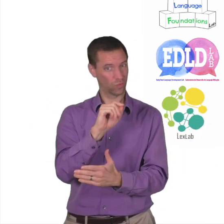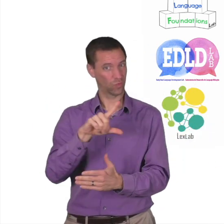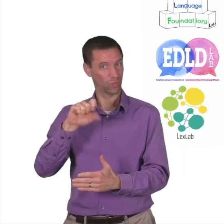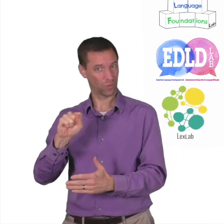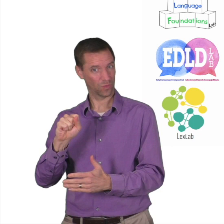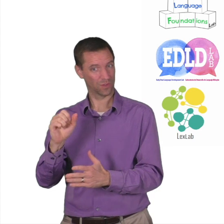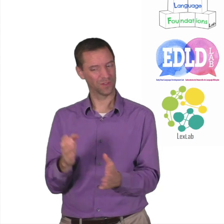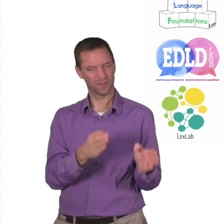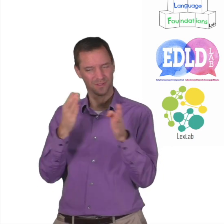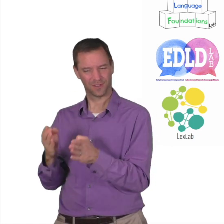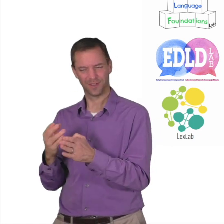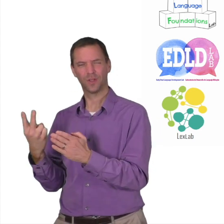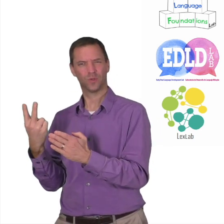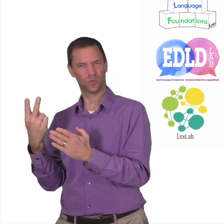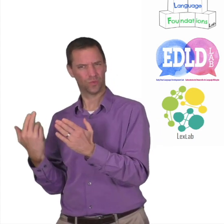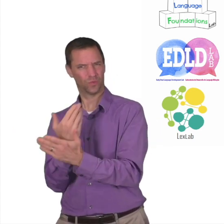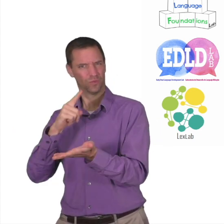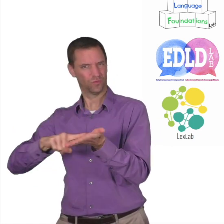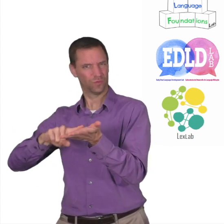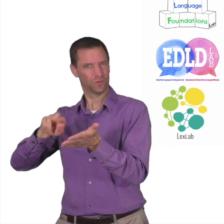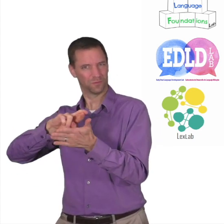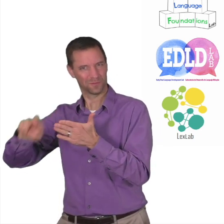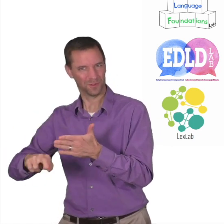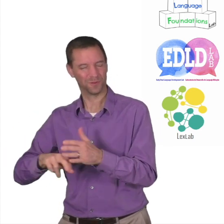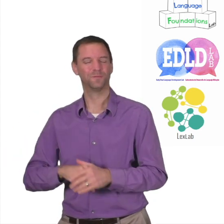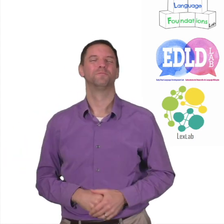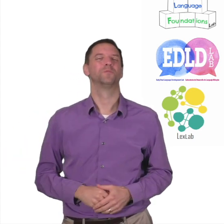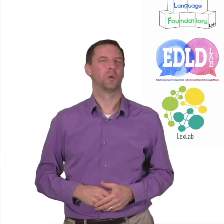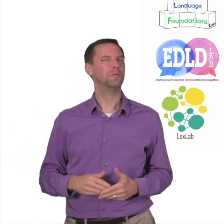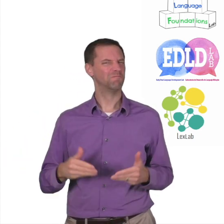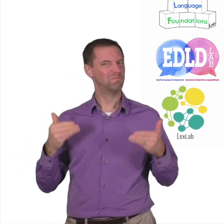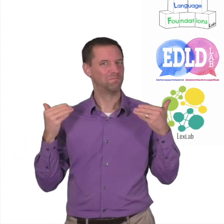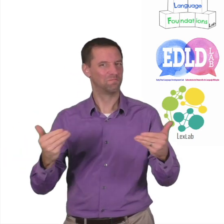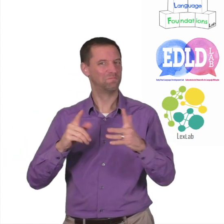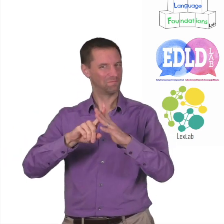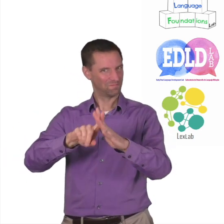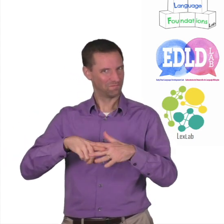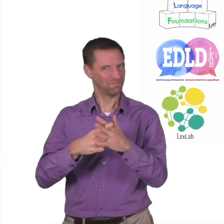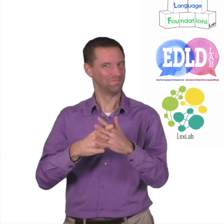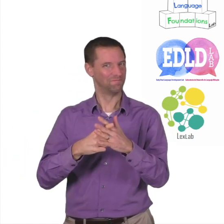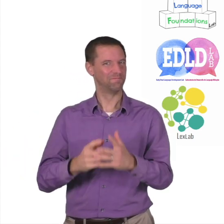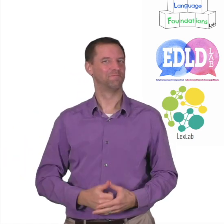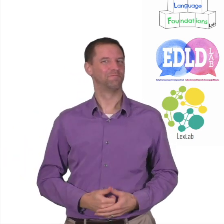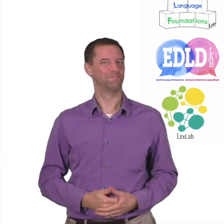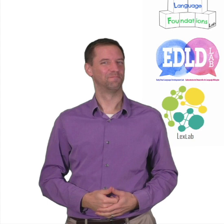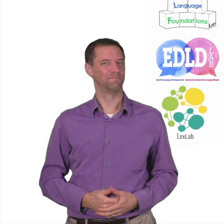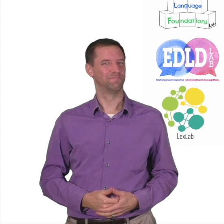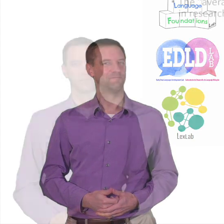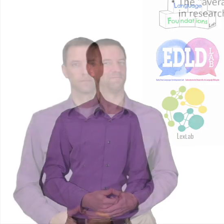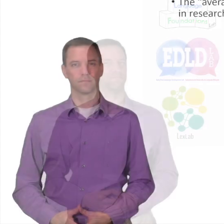concepts, three new tools, and two new research results. So let's go ahead and get